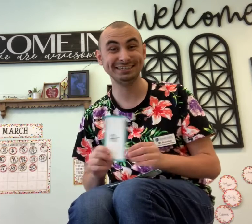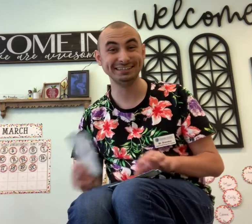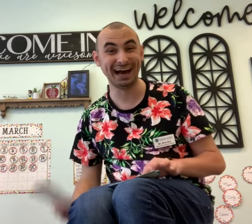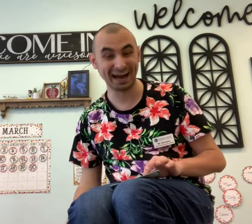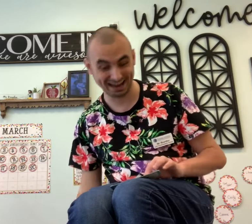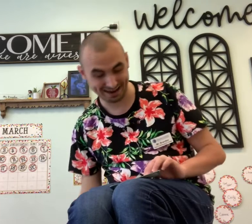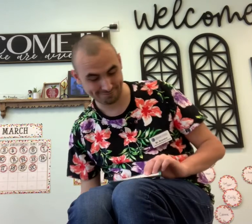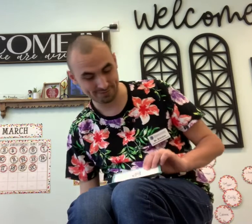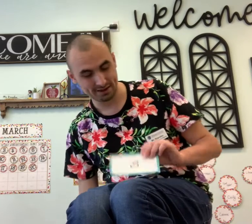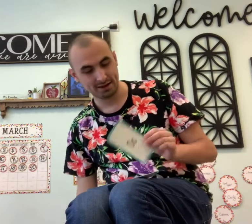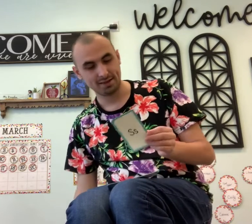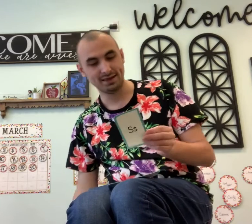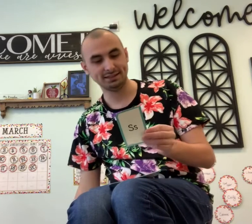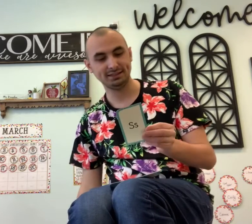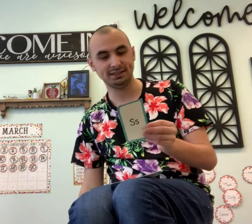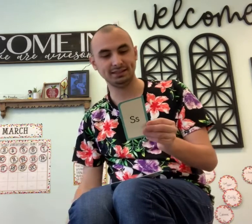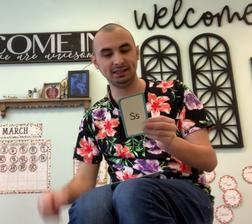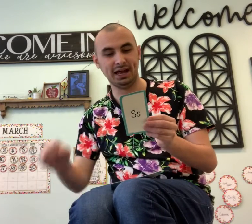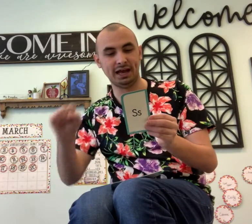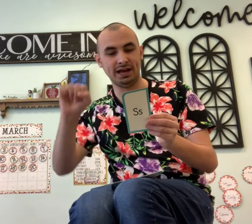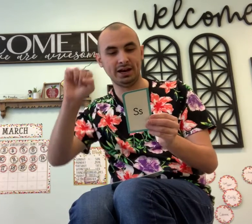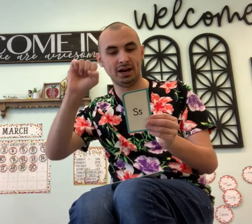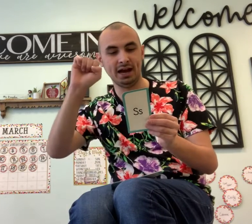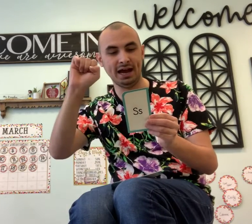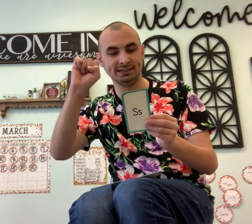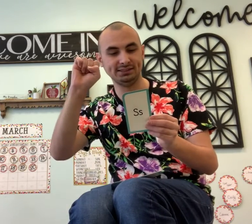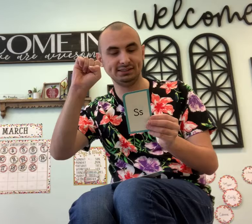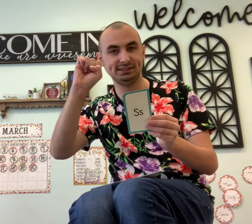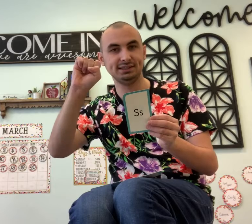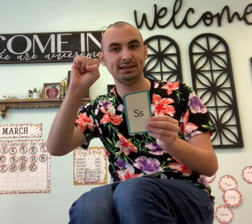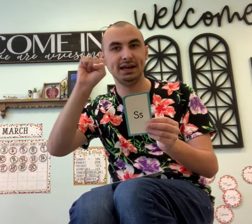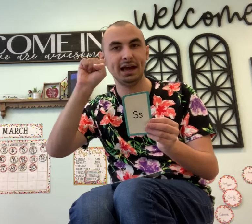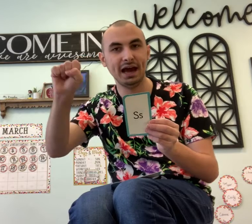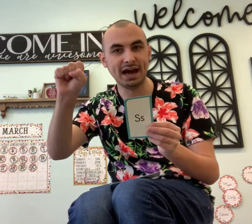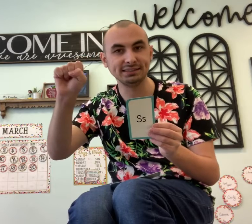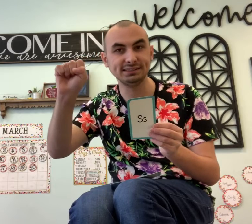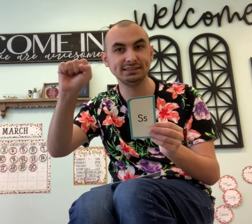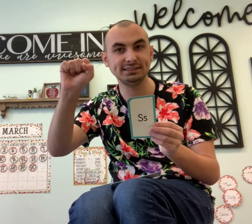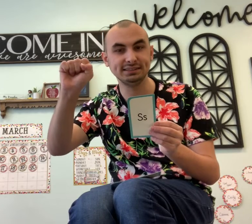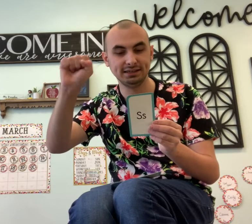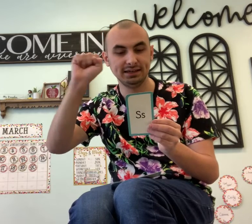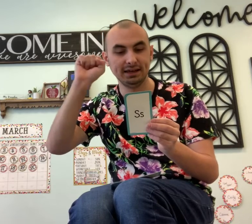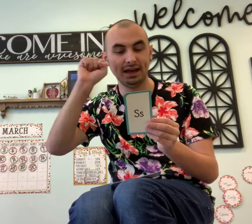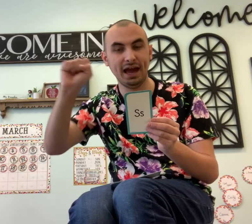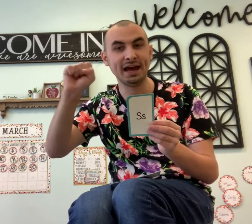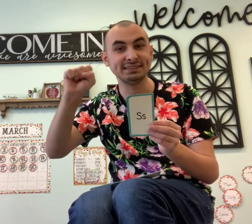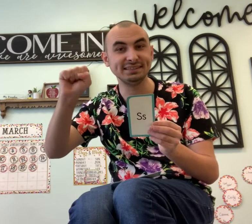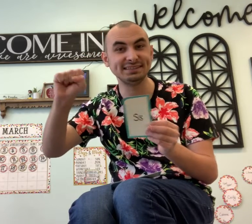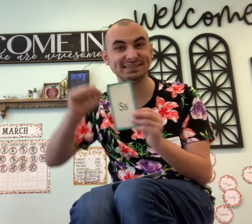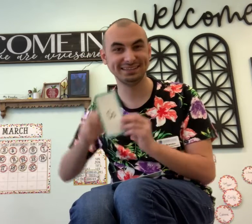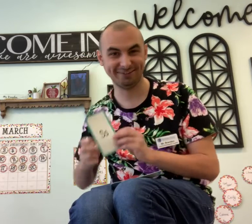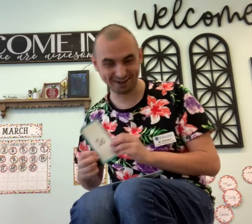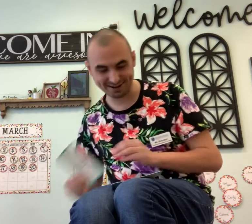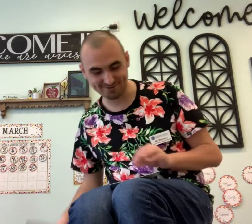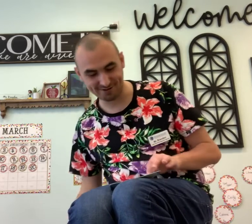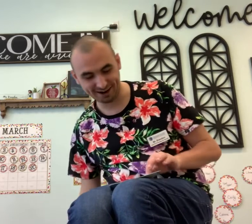job. This is the letter S, S, S. Great work.